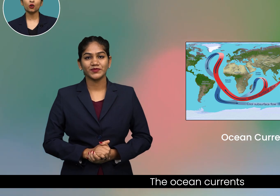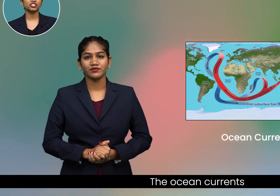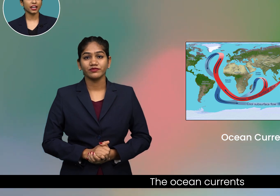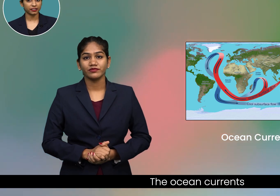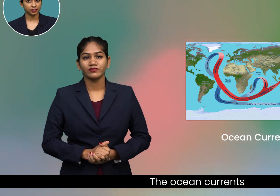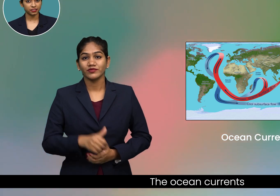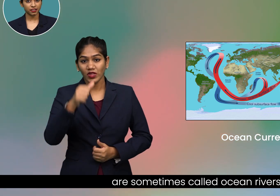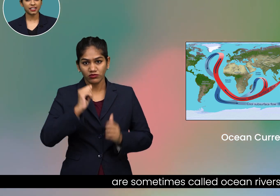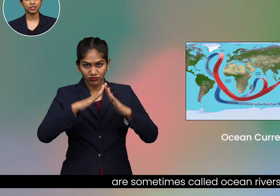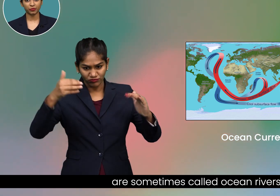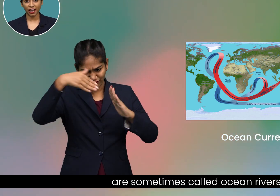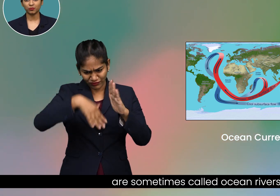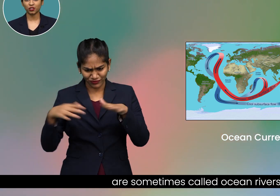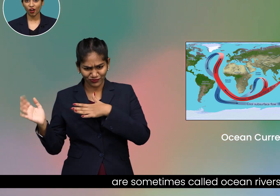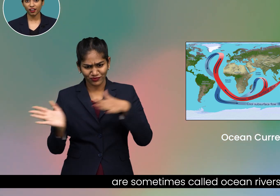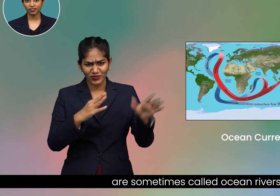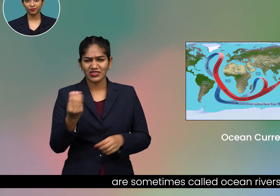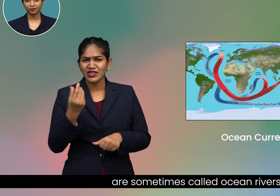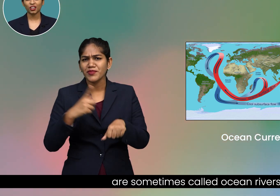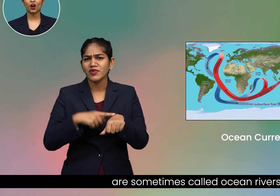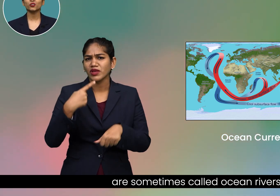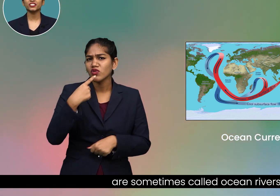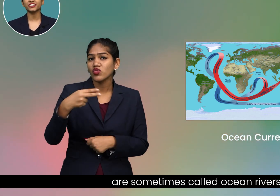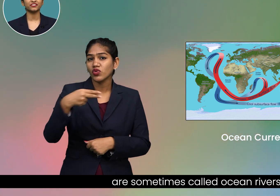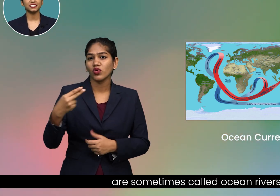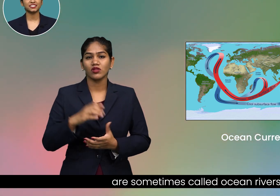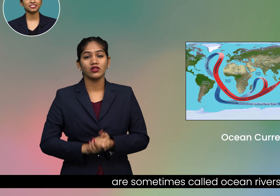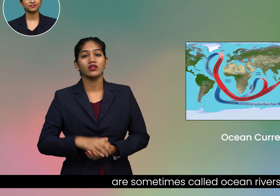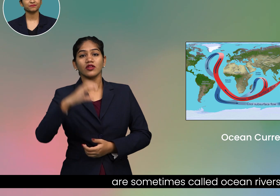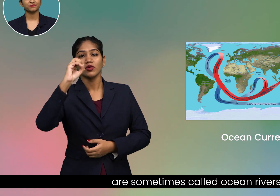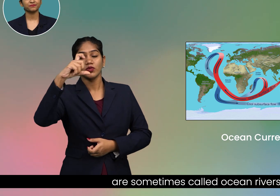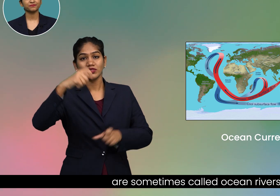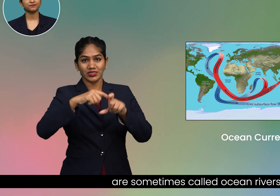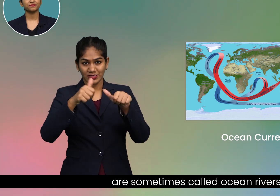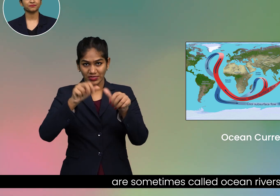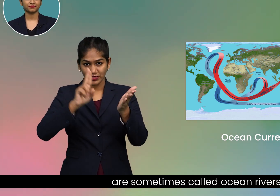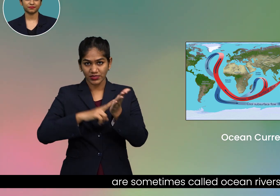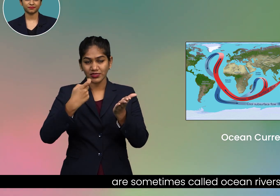The ocean currents are sometimes called ocean rivers.